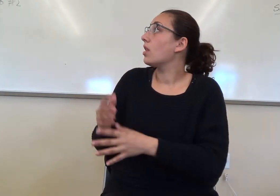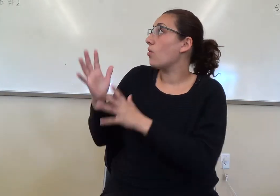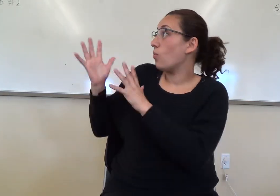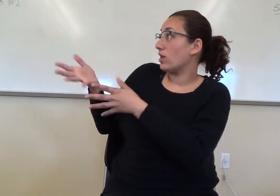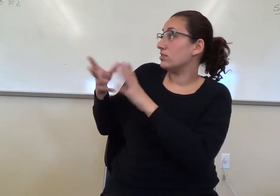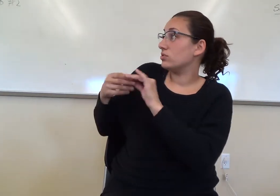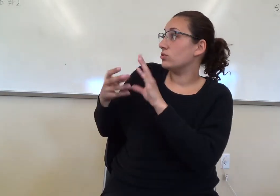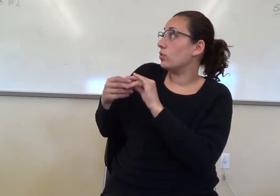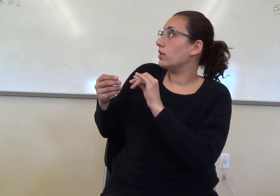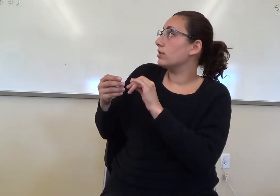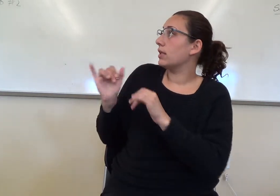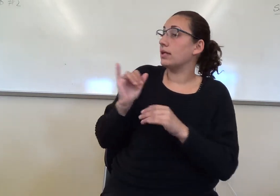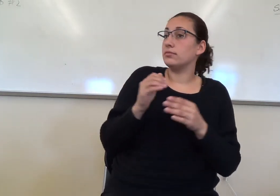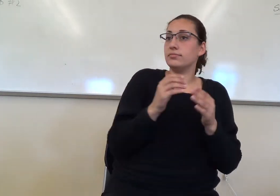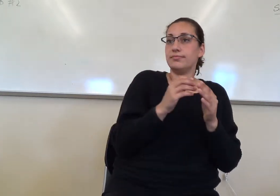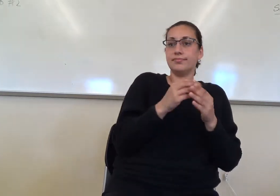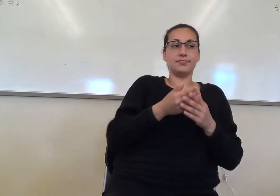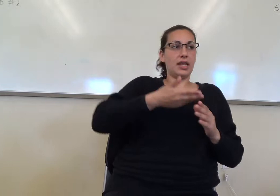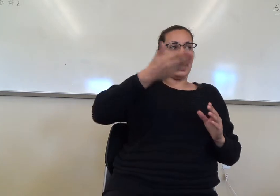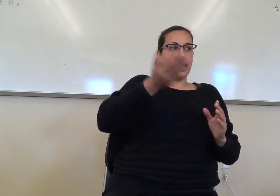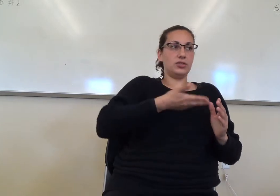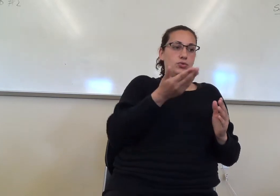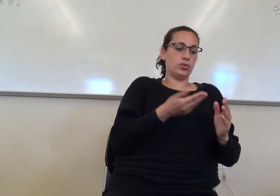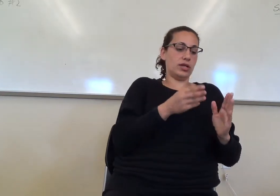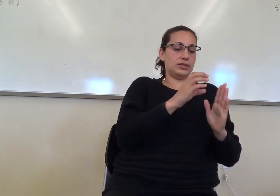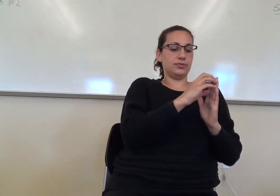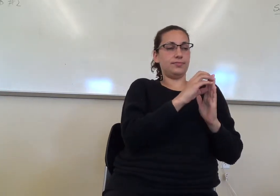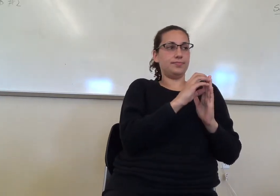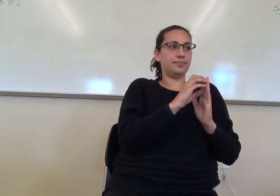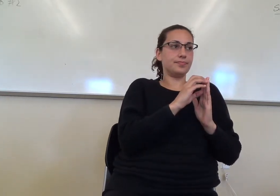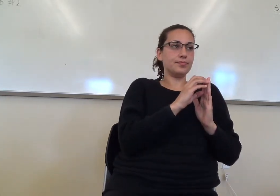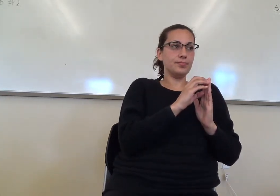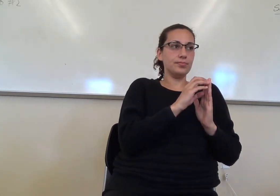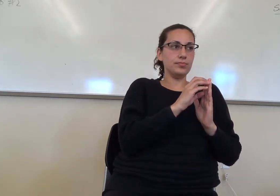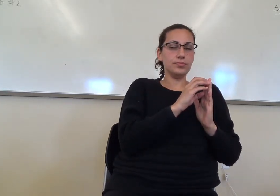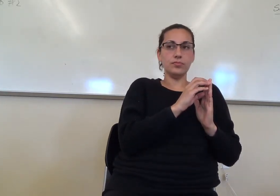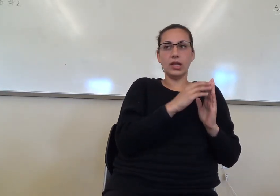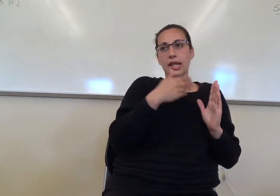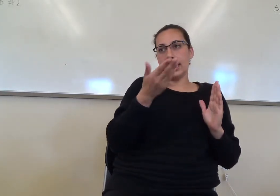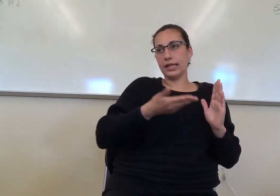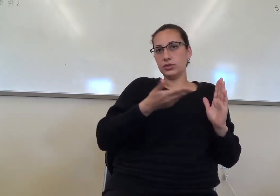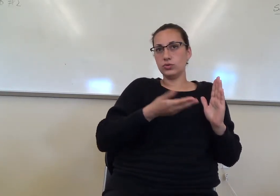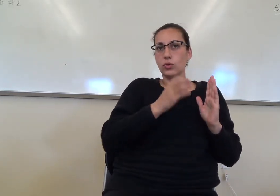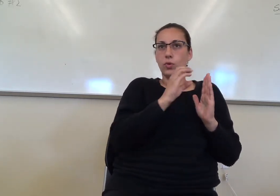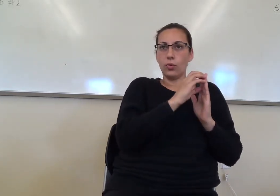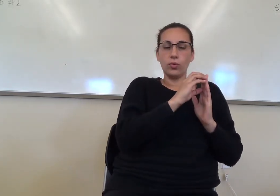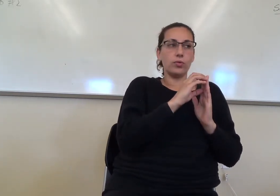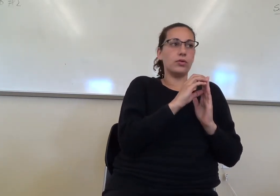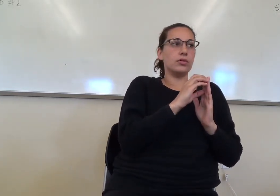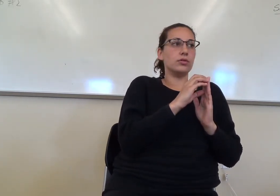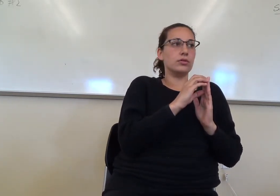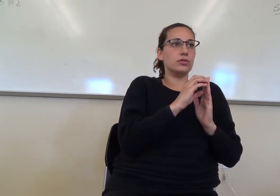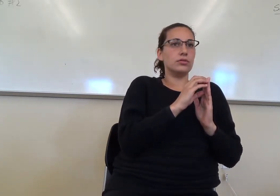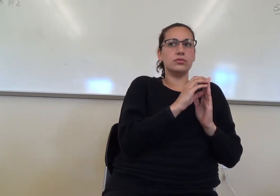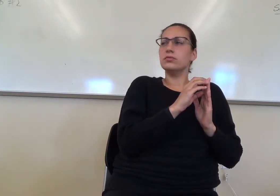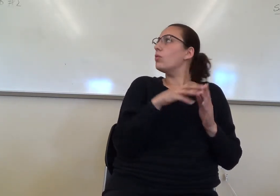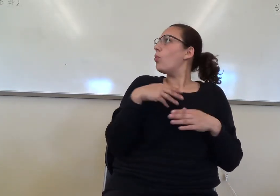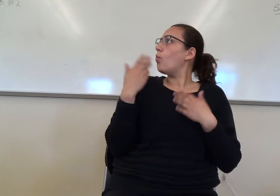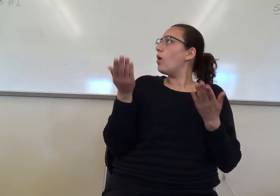the introduction. This is where it really helps to look at this stuff. Intro. What is this? If